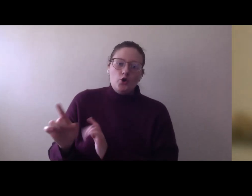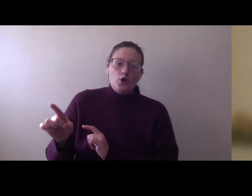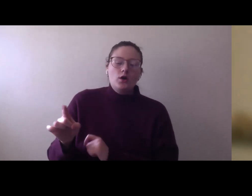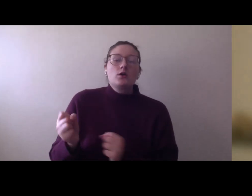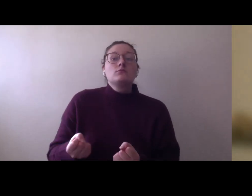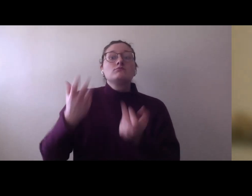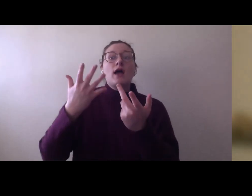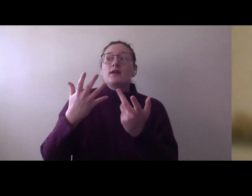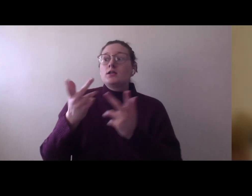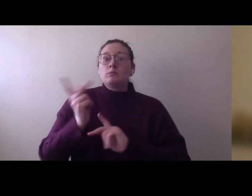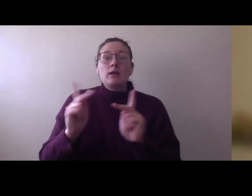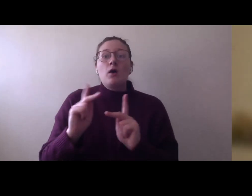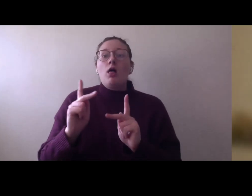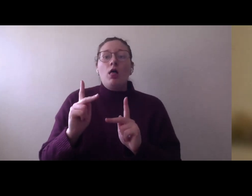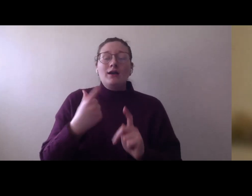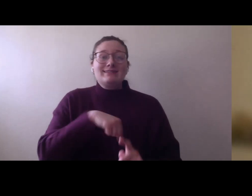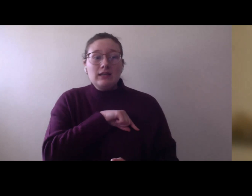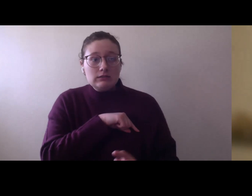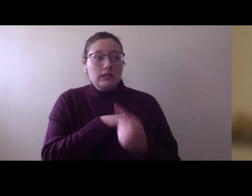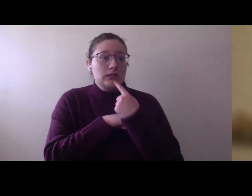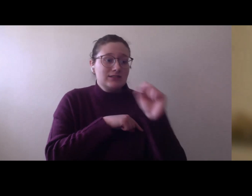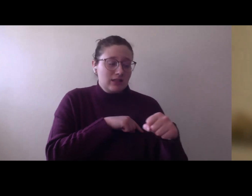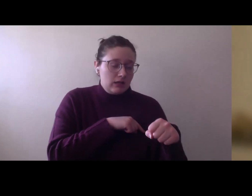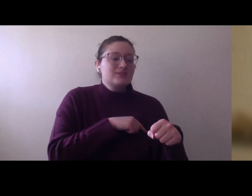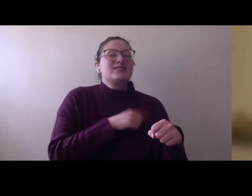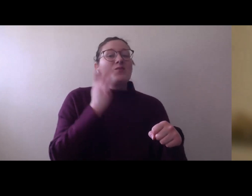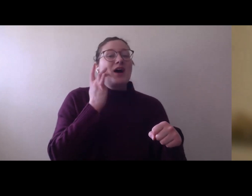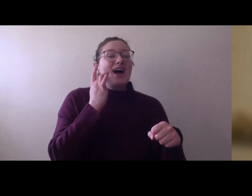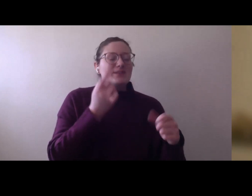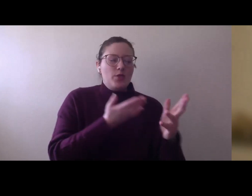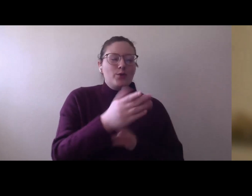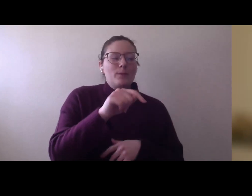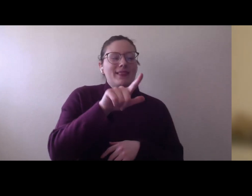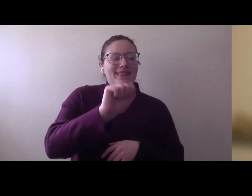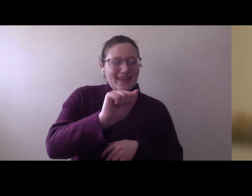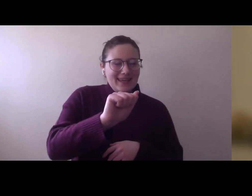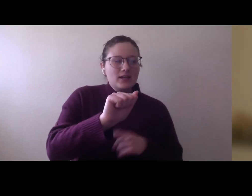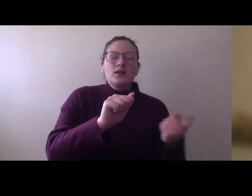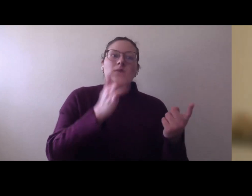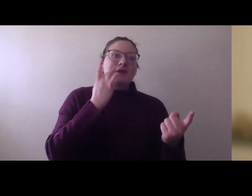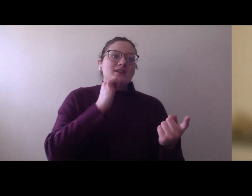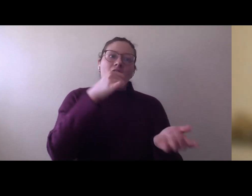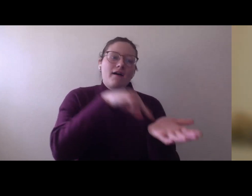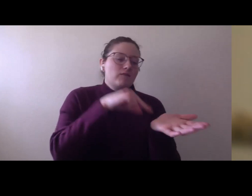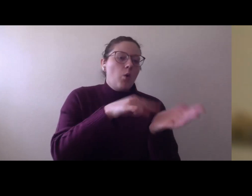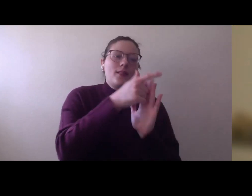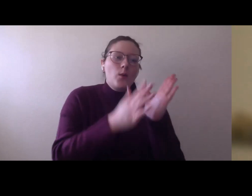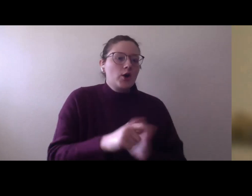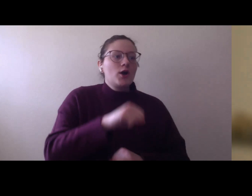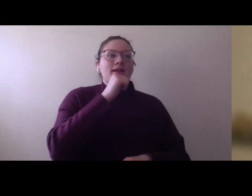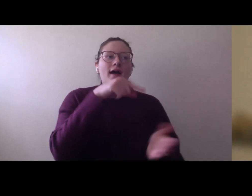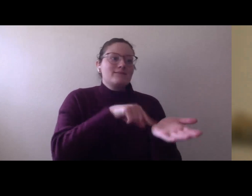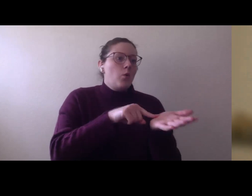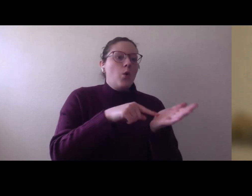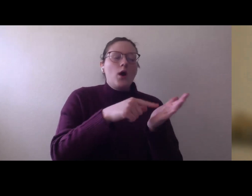of the people who have pled guilty did so in plea bargains because they could not afford attorneys and lengthy lawsuits. Are